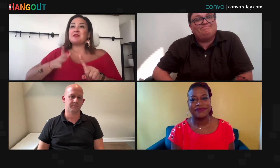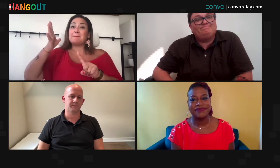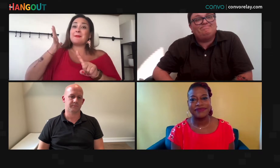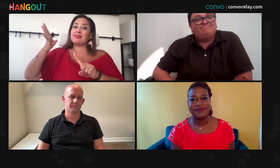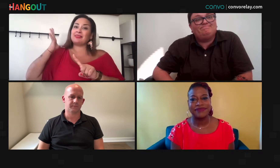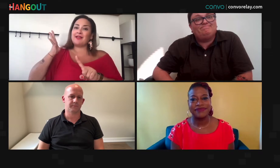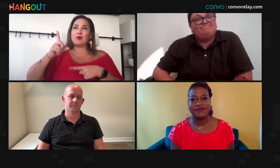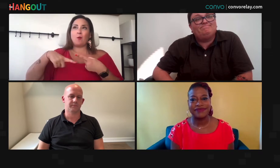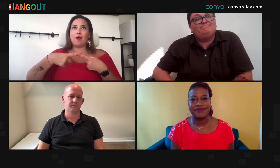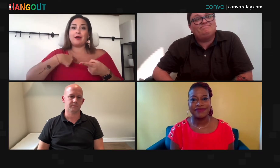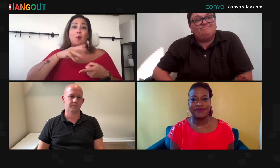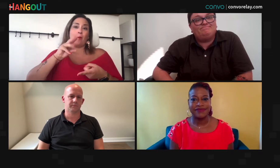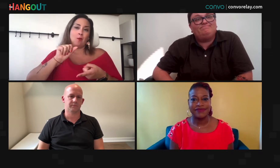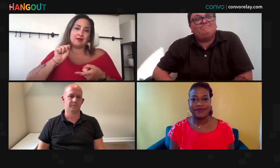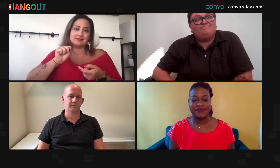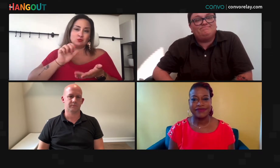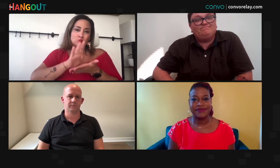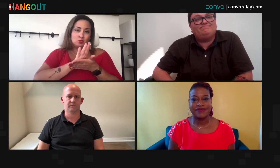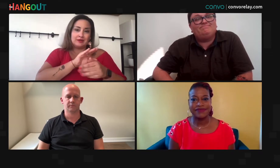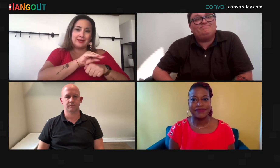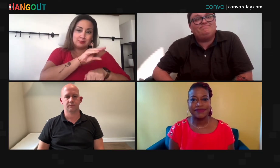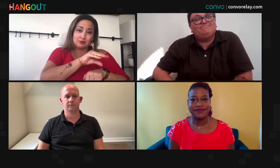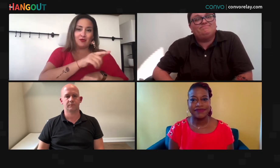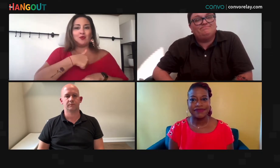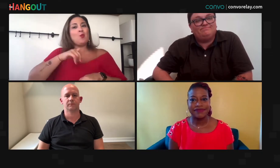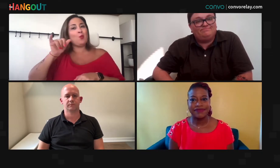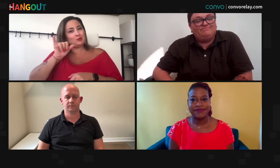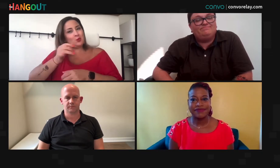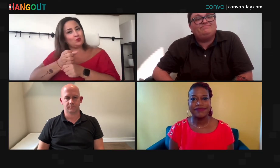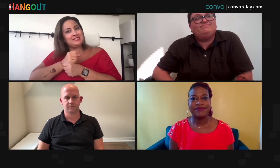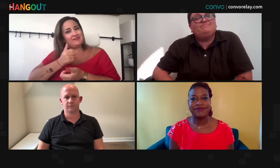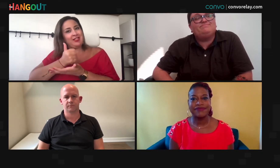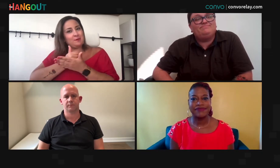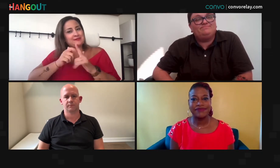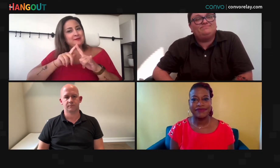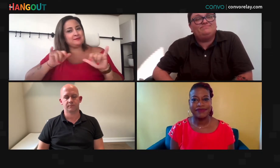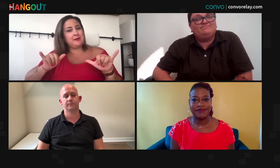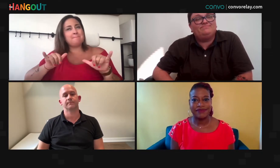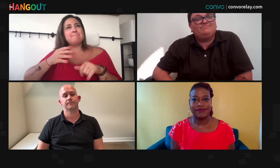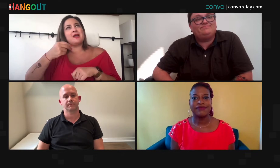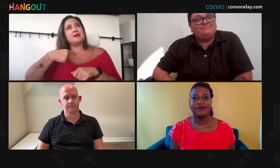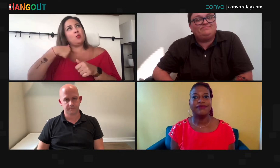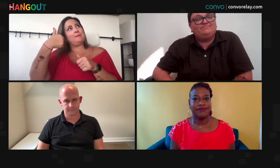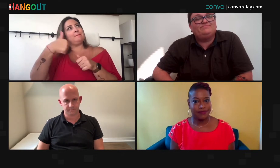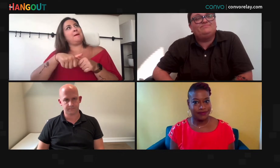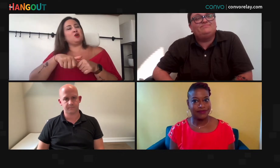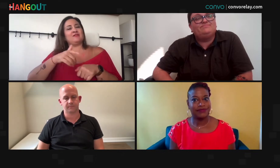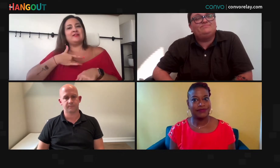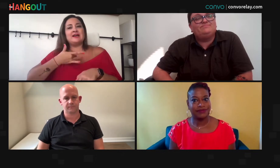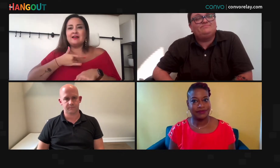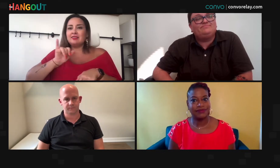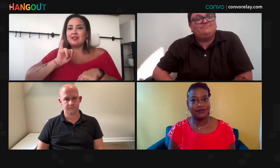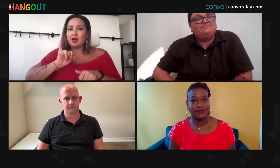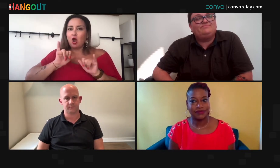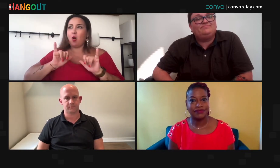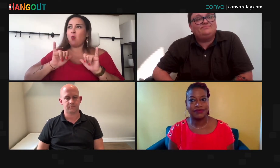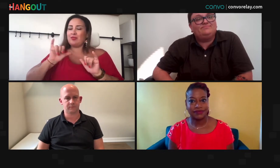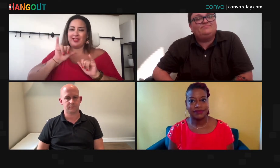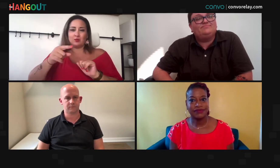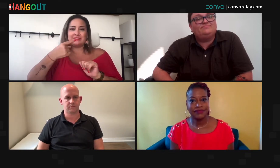is Melissa. I definitely agree. Back then, when I was a school counselor, I also received therapy at the same time when I was practicing. And I did feel